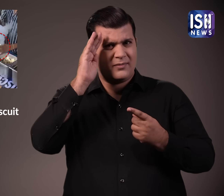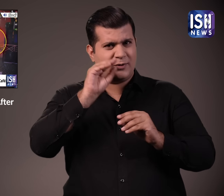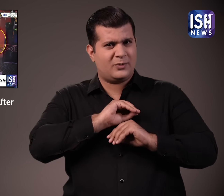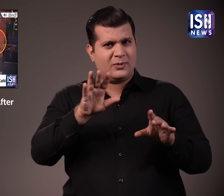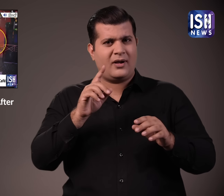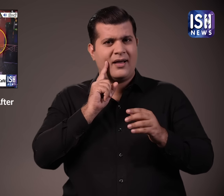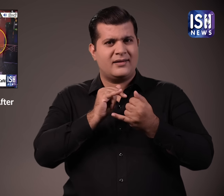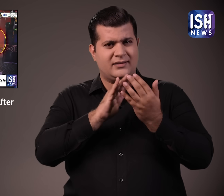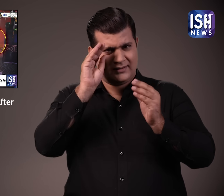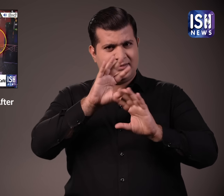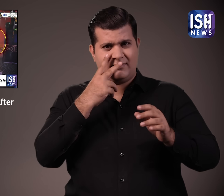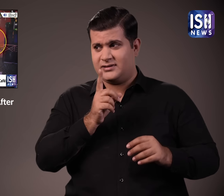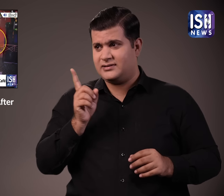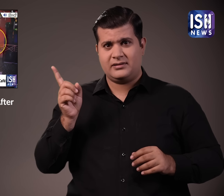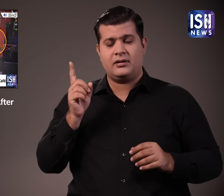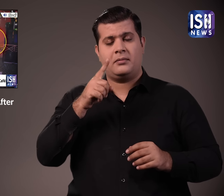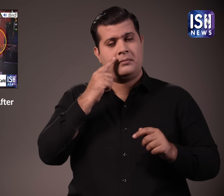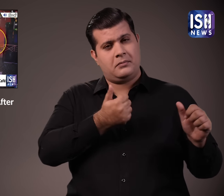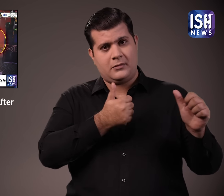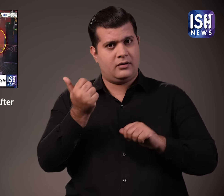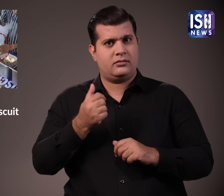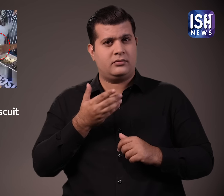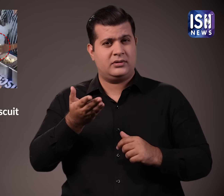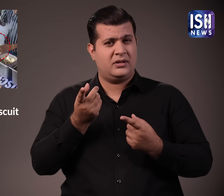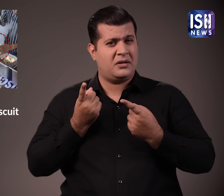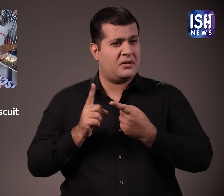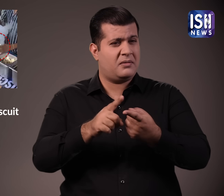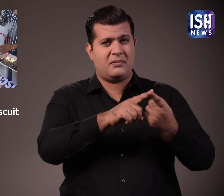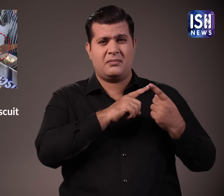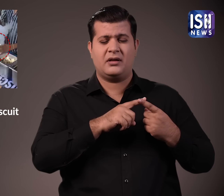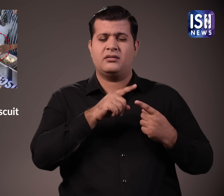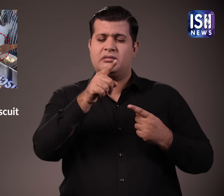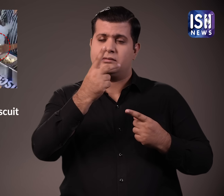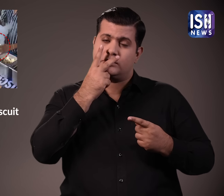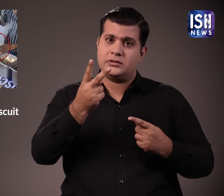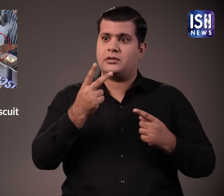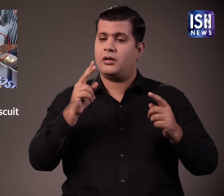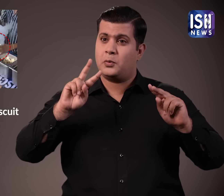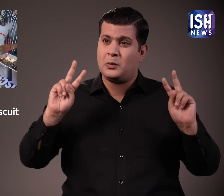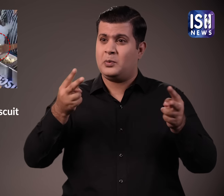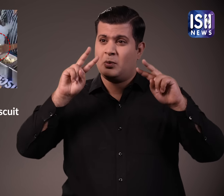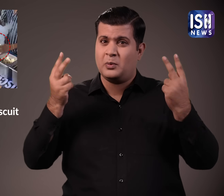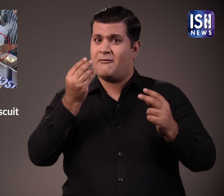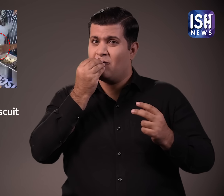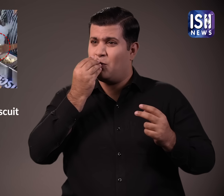ISH News had released a video about it. You can watch it here. Nowadays, there are many such incidents occurring.